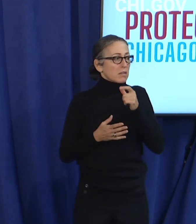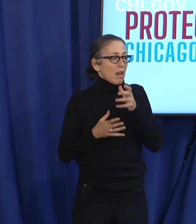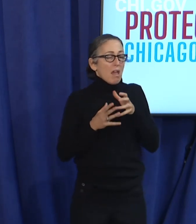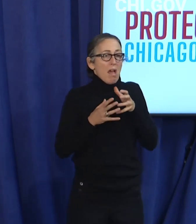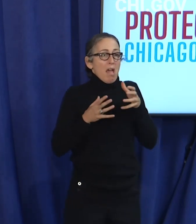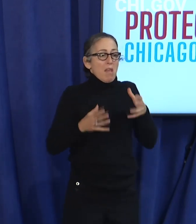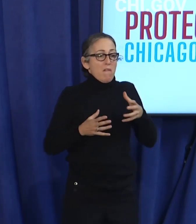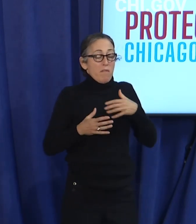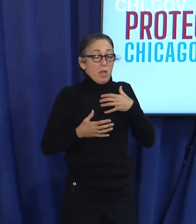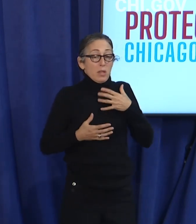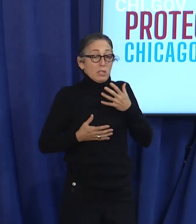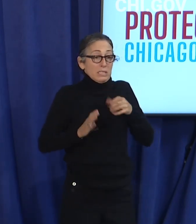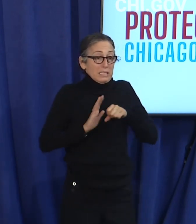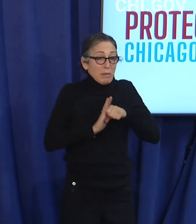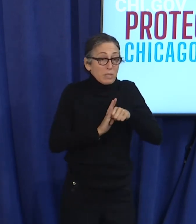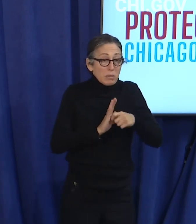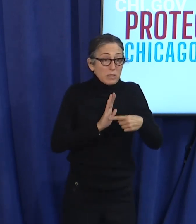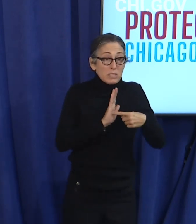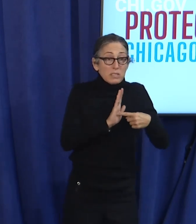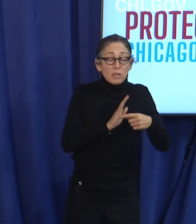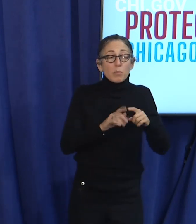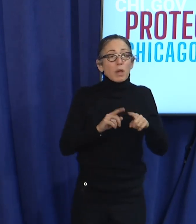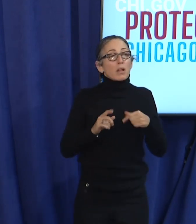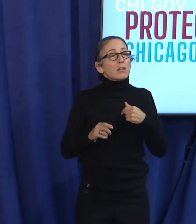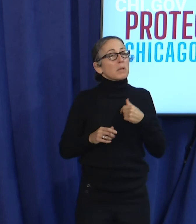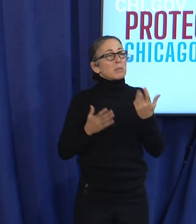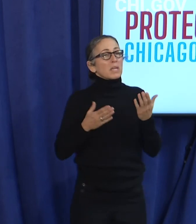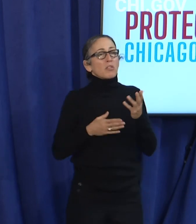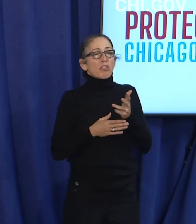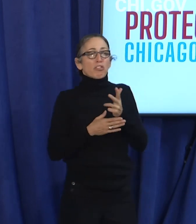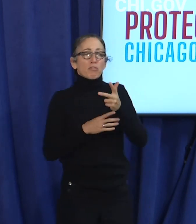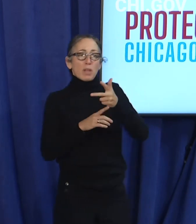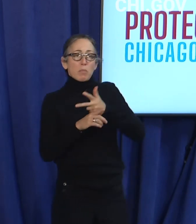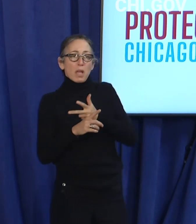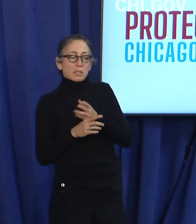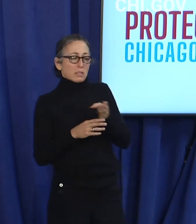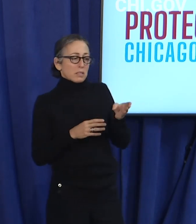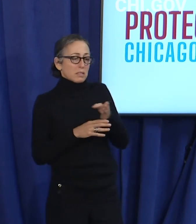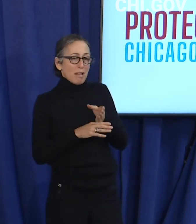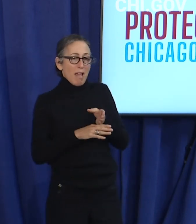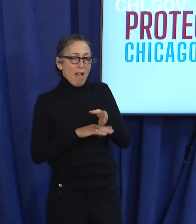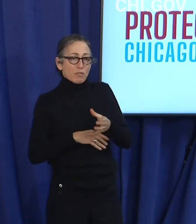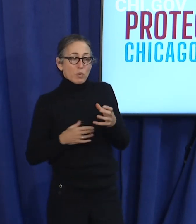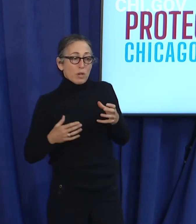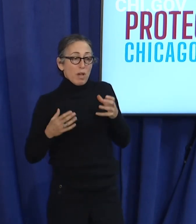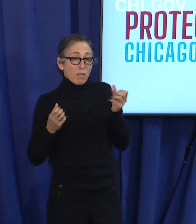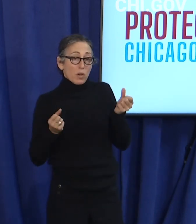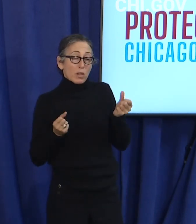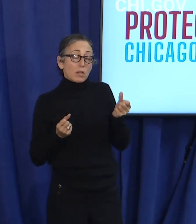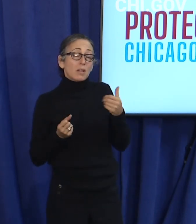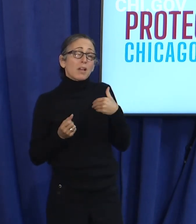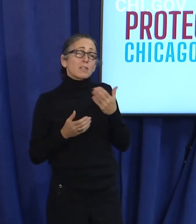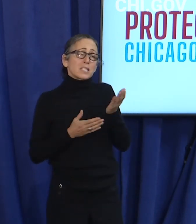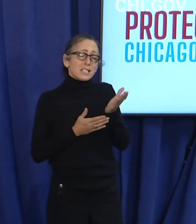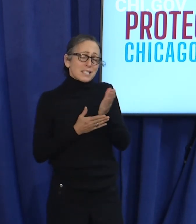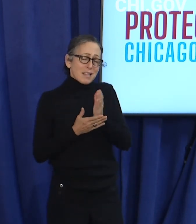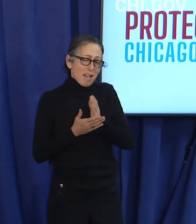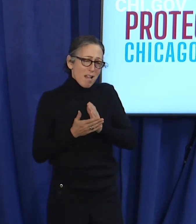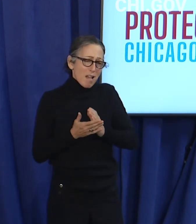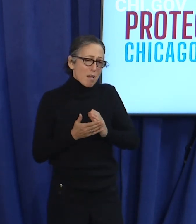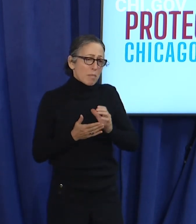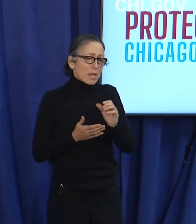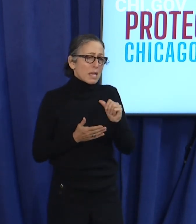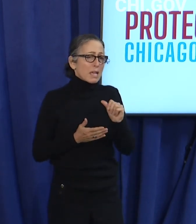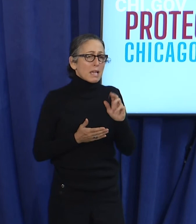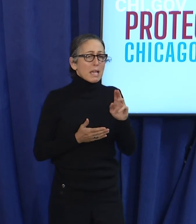The CDC has broadly said that in the 3 months or so after recovery, there is some level of protection, but there's